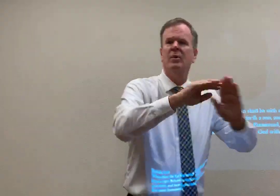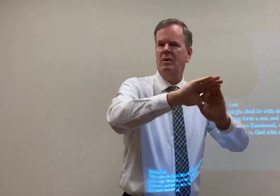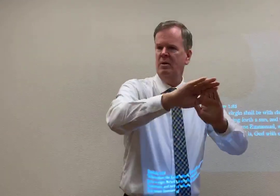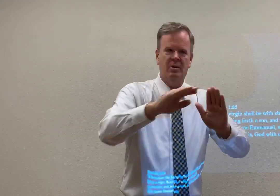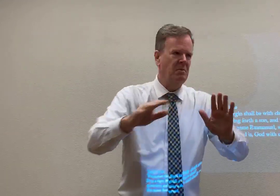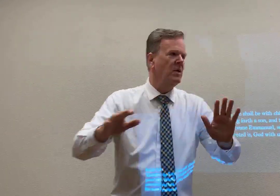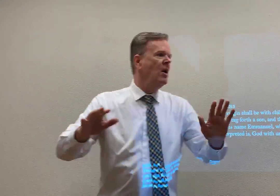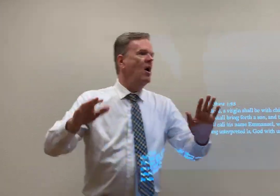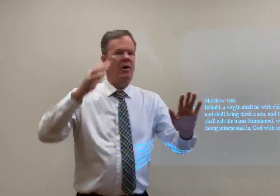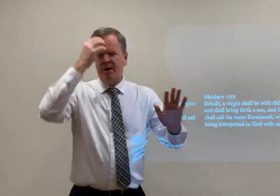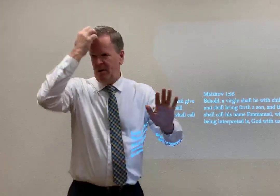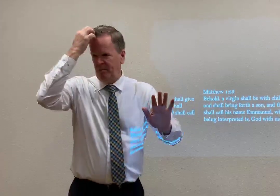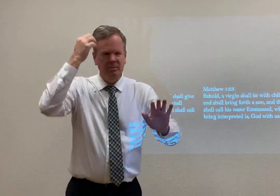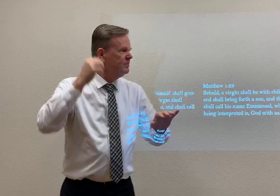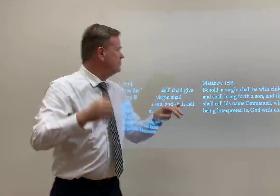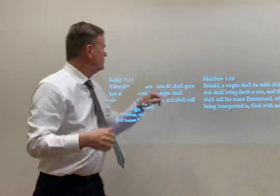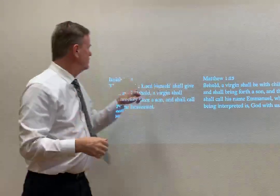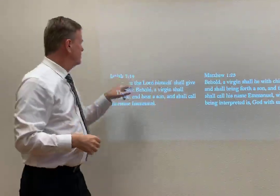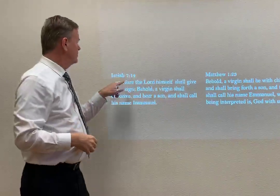Right, okay. Okay.